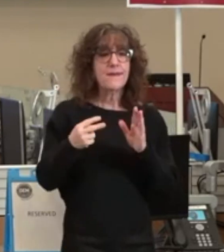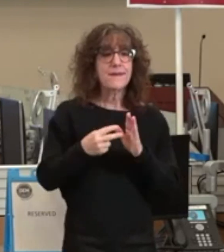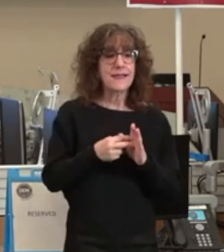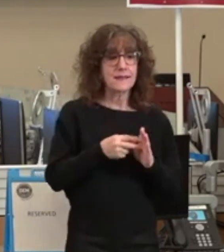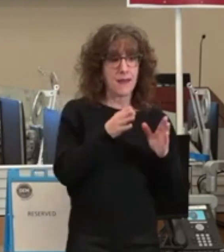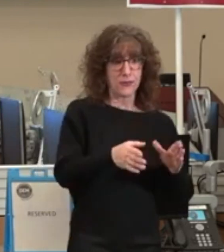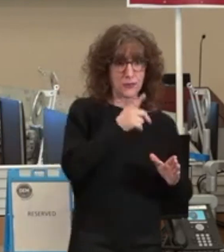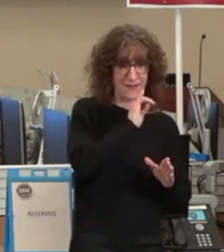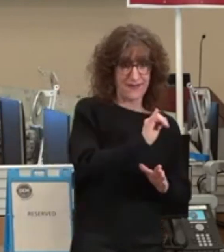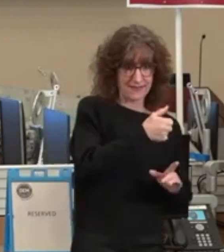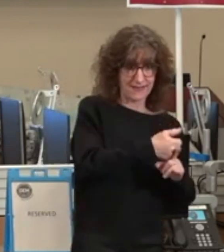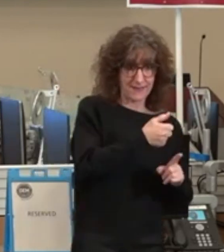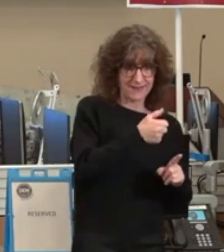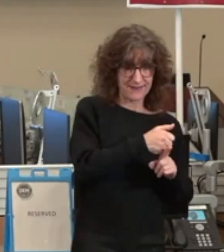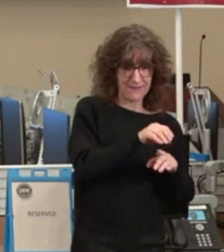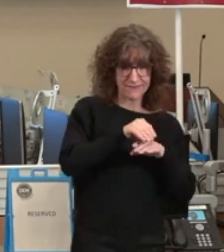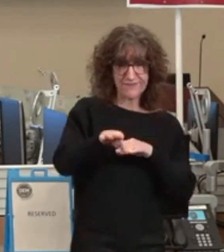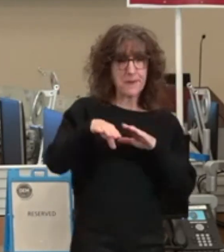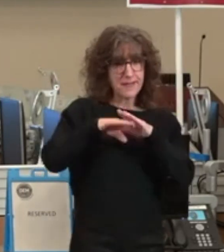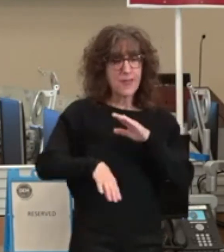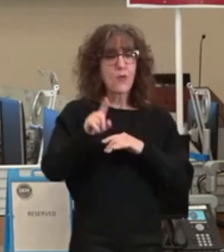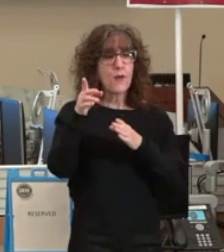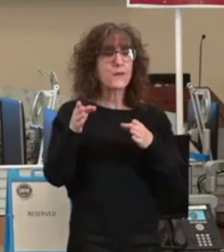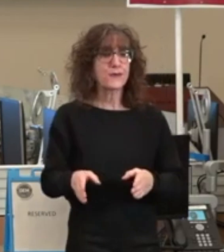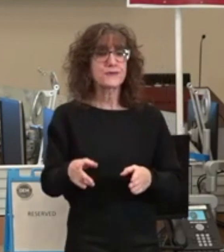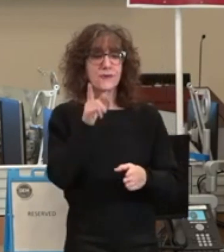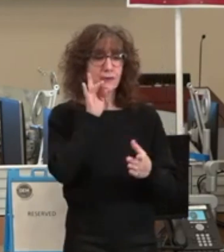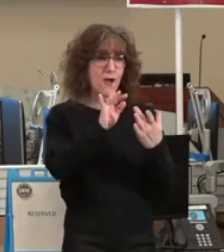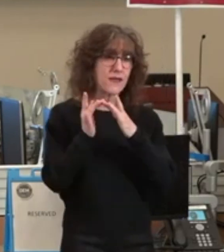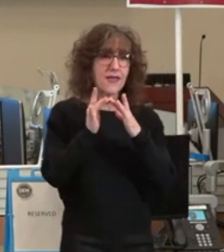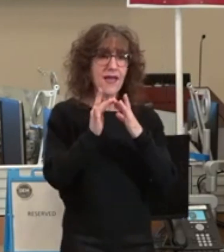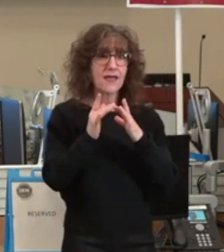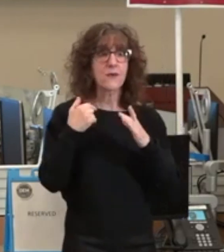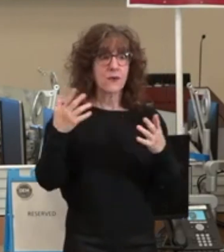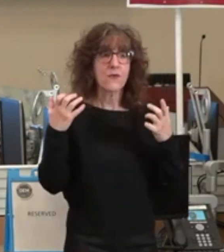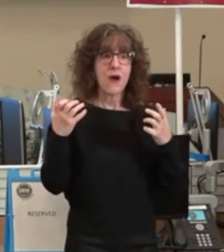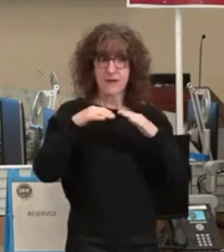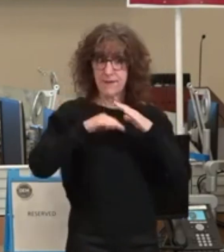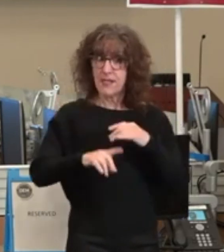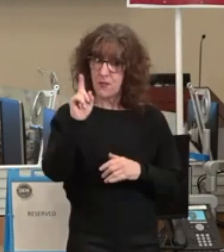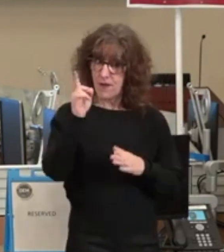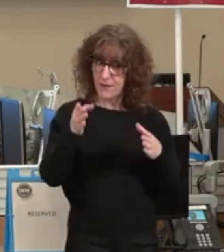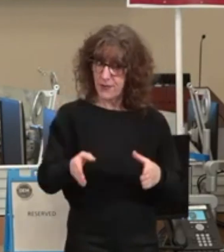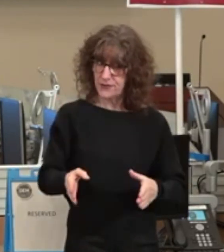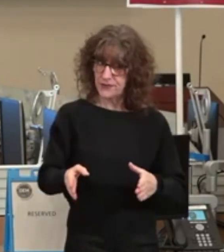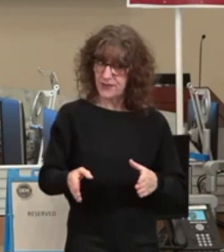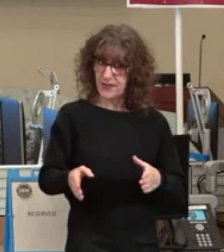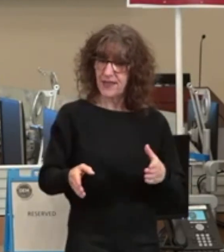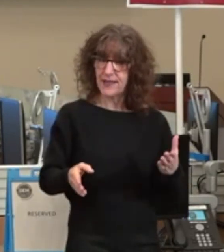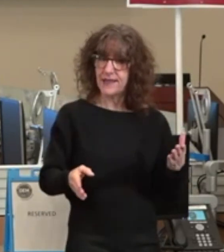infected person is infecting fewer than one other person's that they come into contact with. We certainly want to keep it below 1. The further